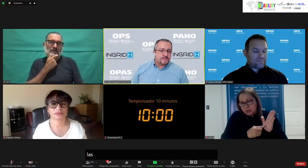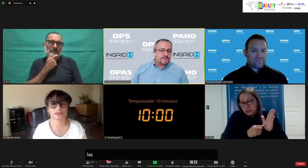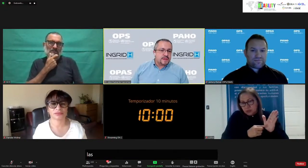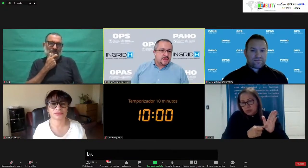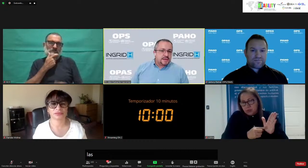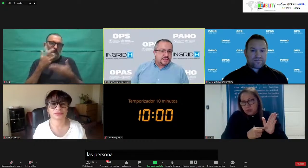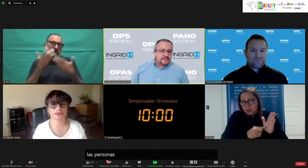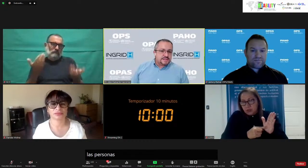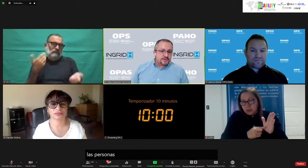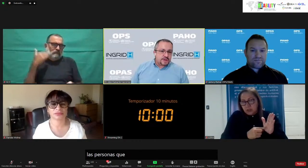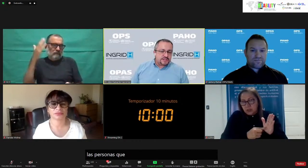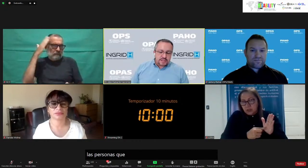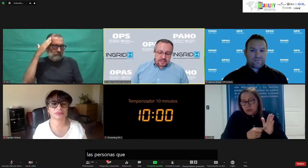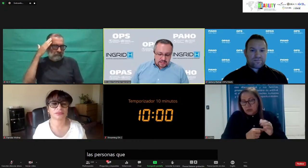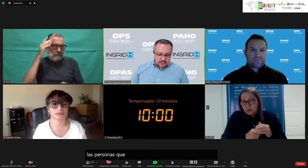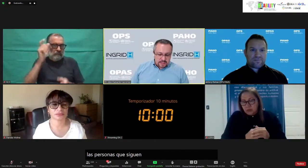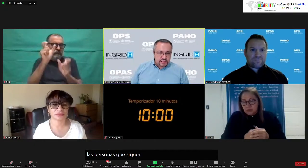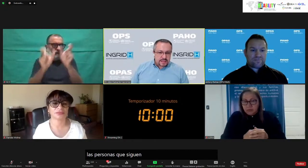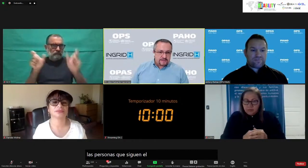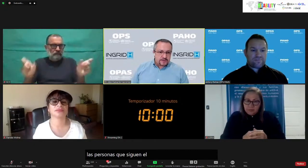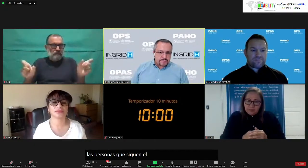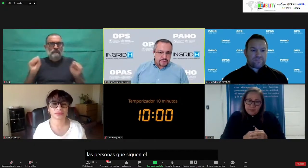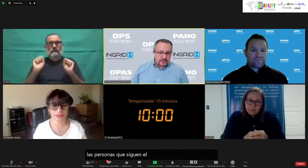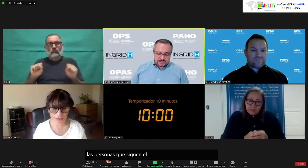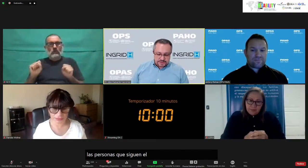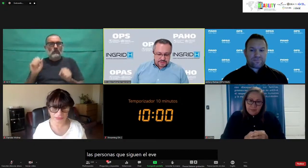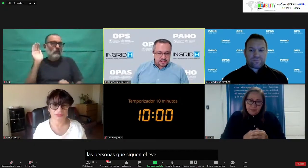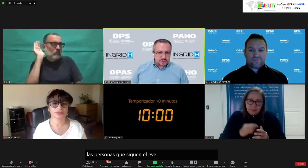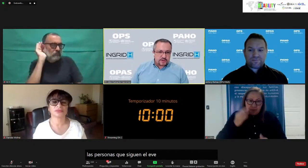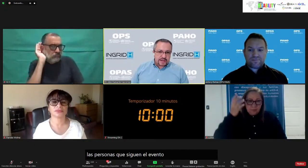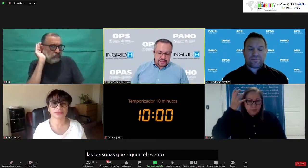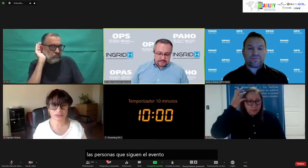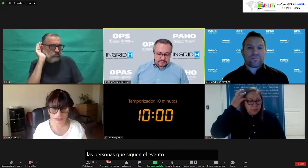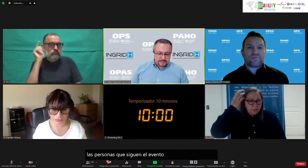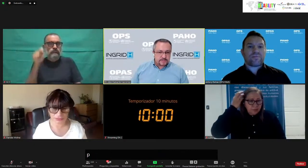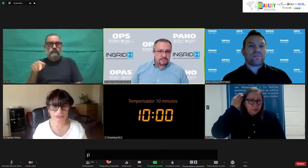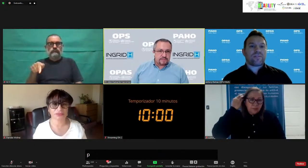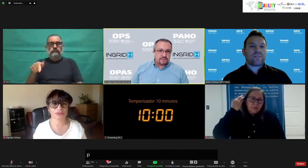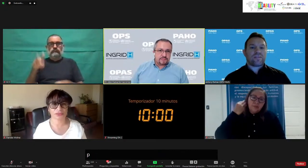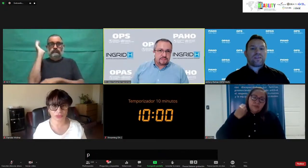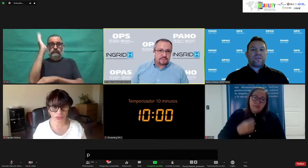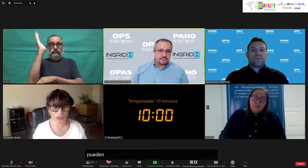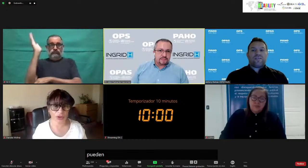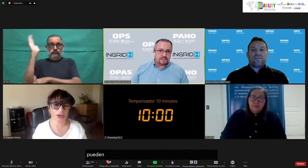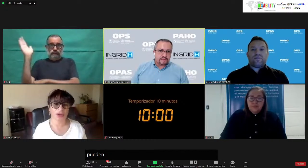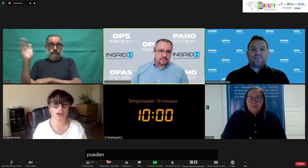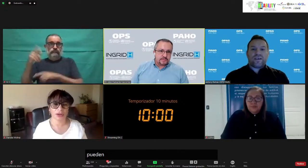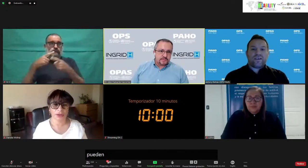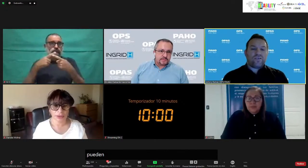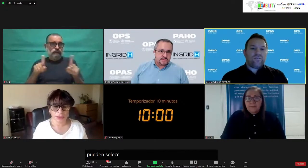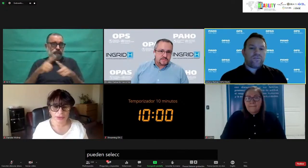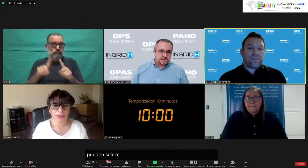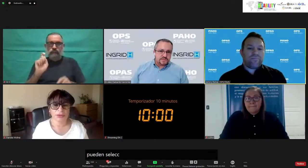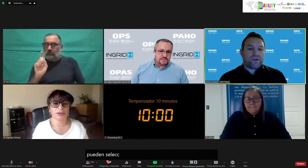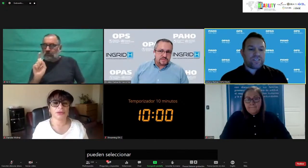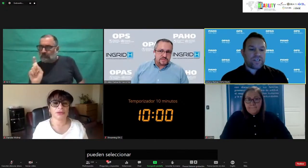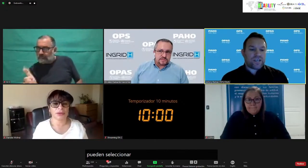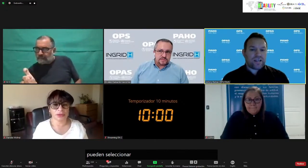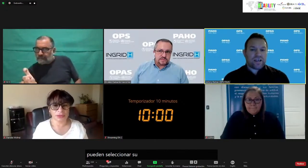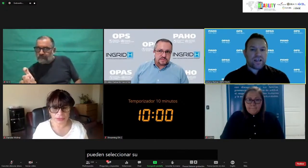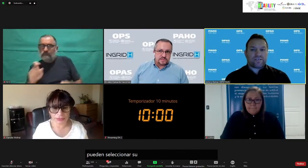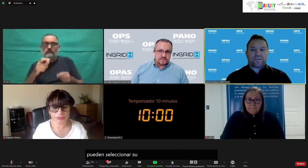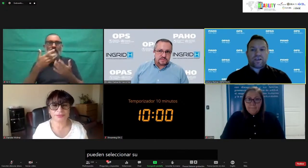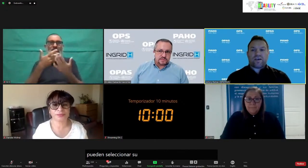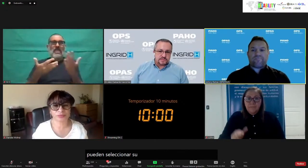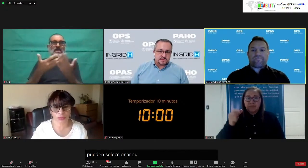menu so anthony the floor is yours go ahead thank you very much